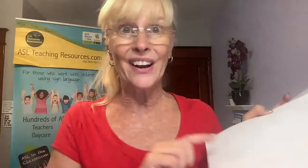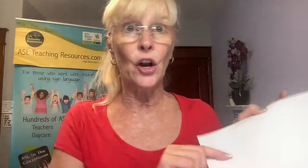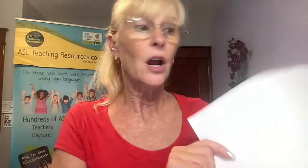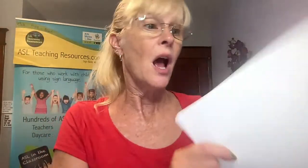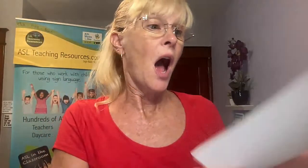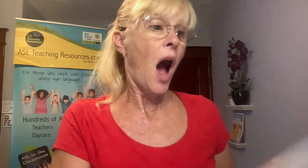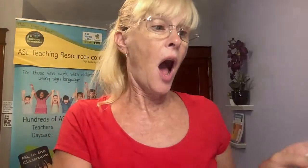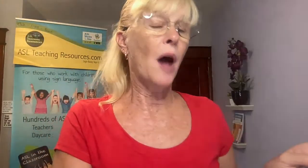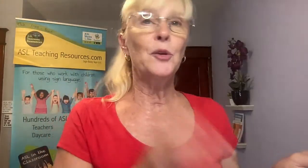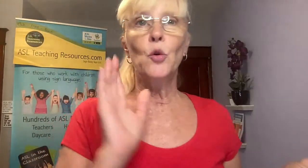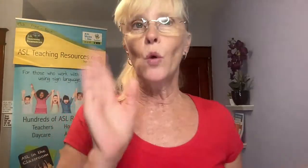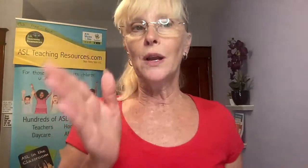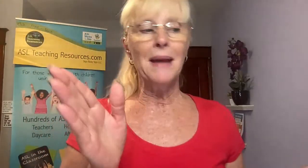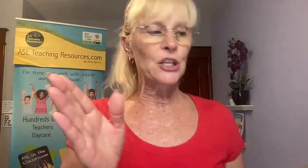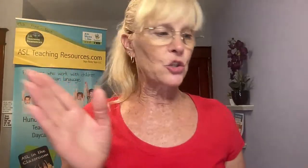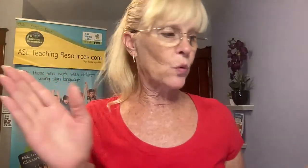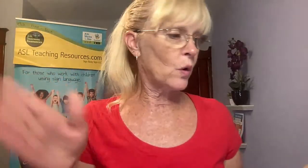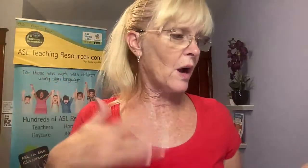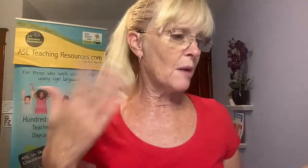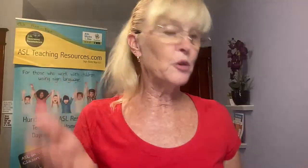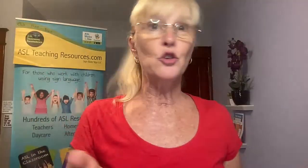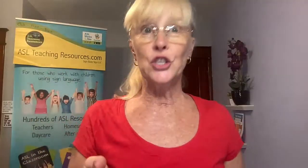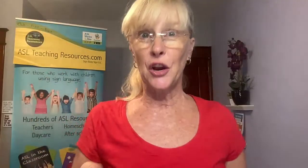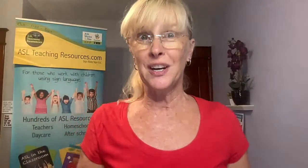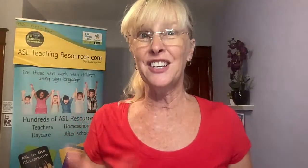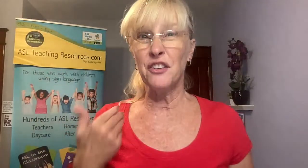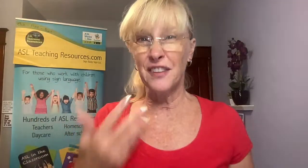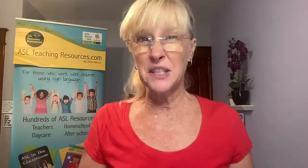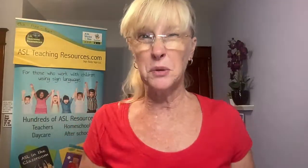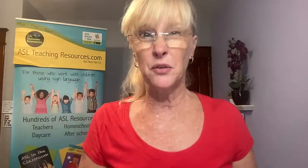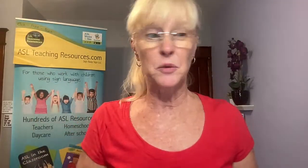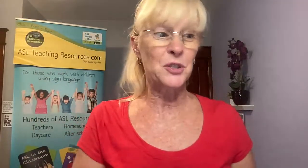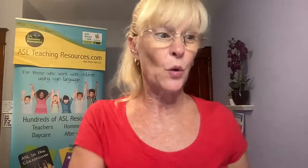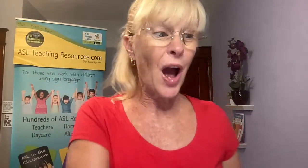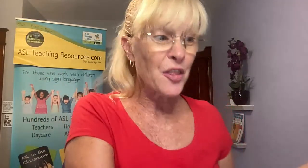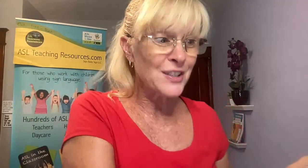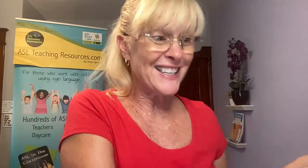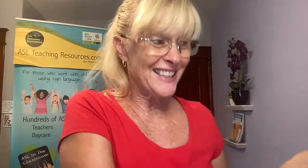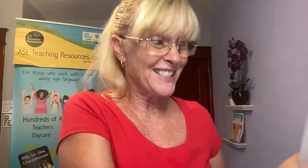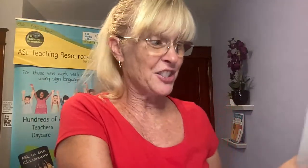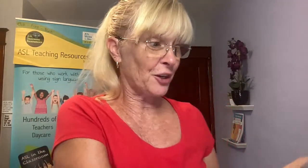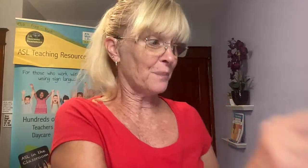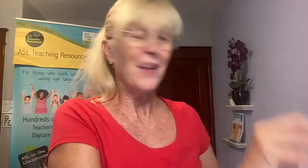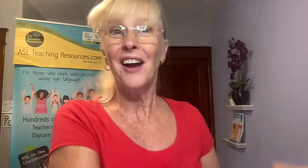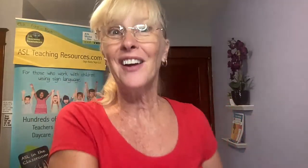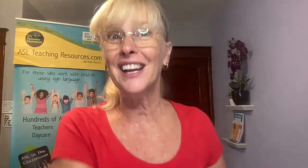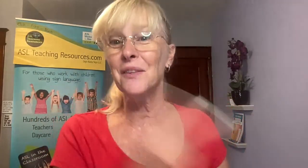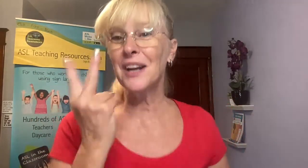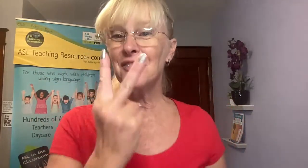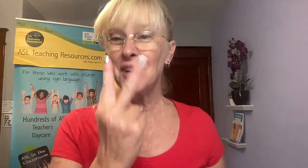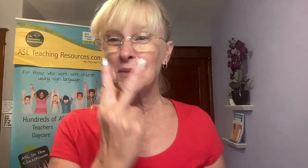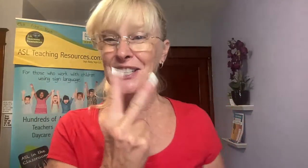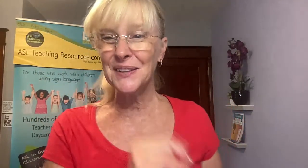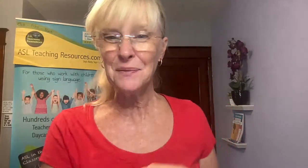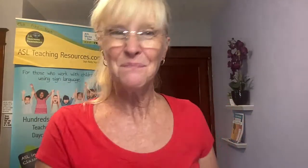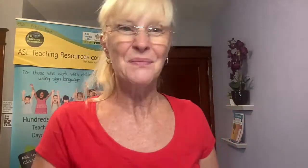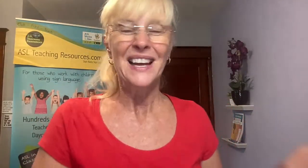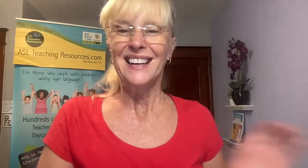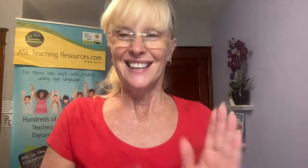there, you want to make sure you share it in your Facebook group so others get this too. All right, you ready for number 2?